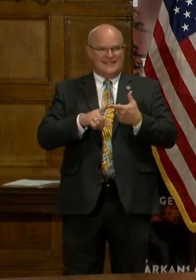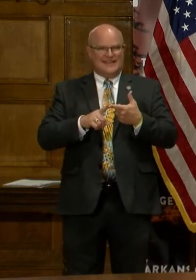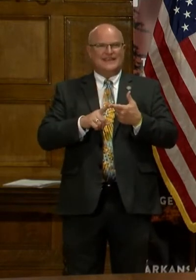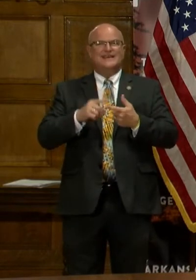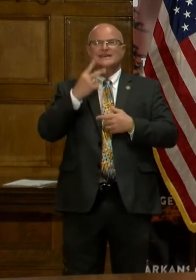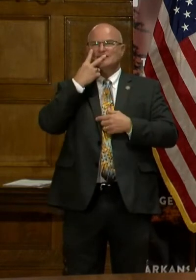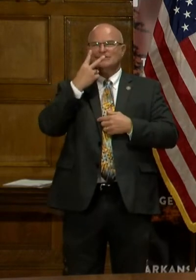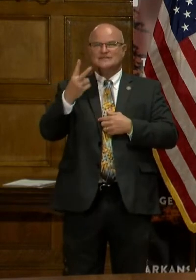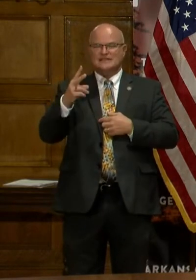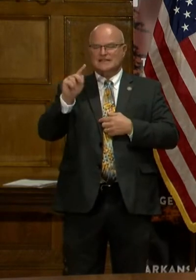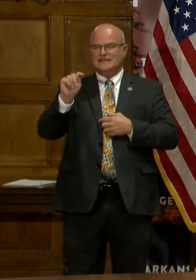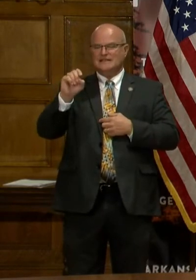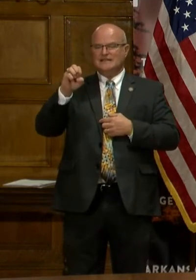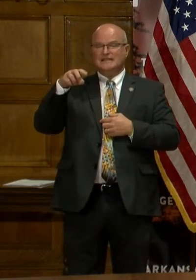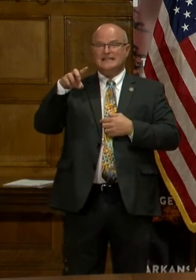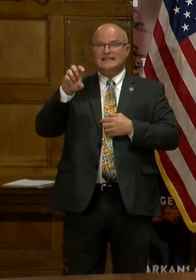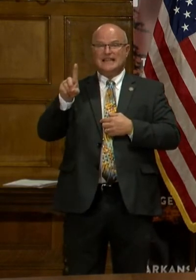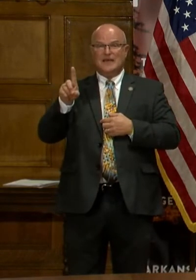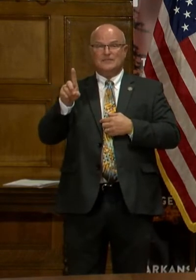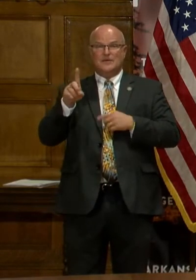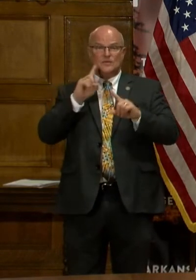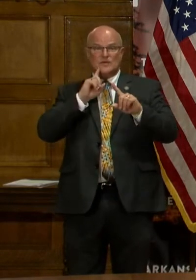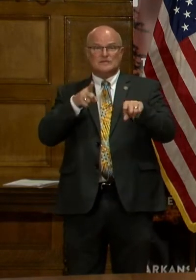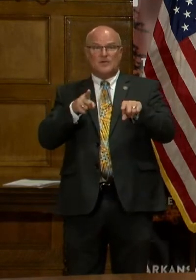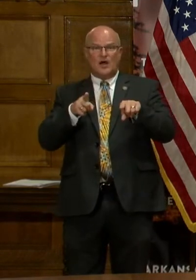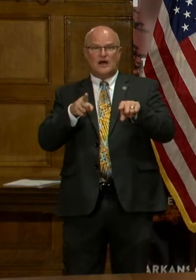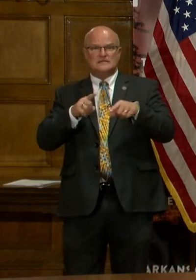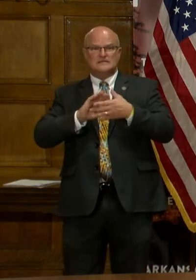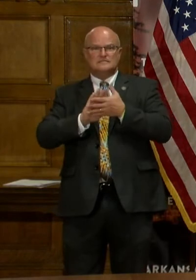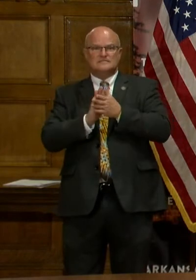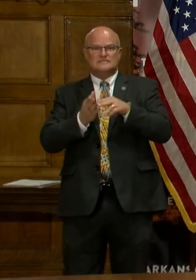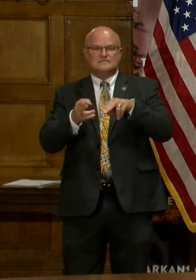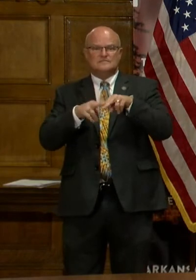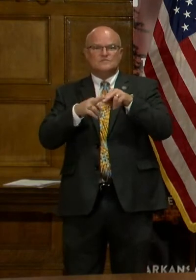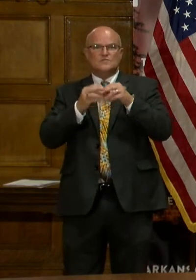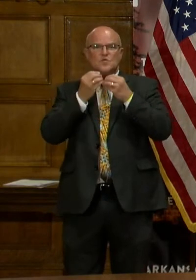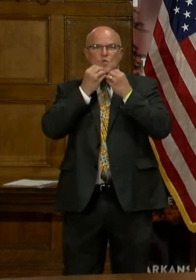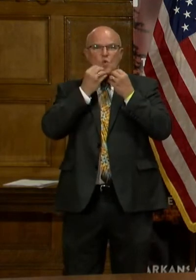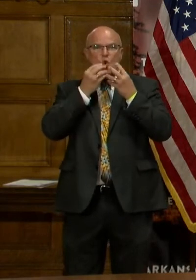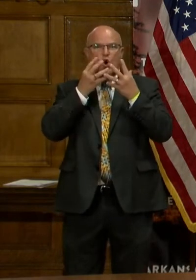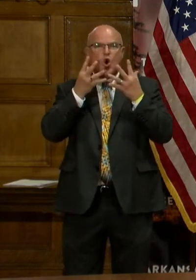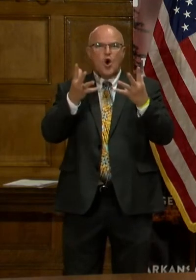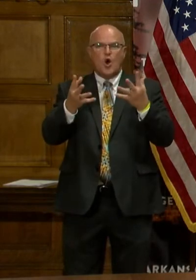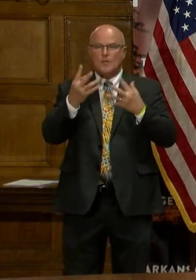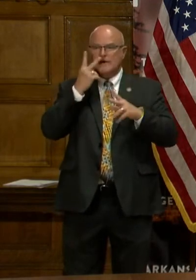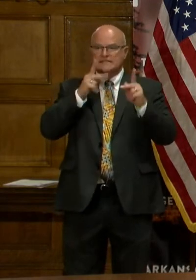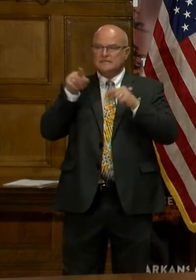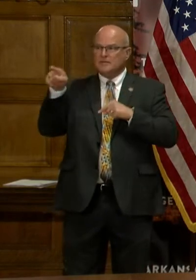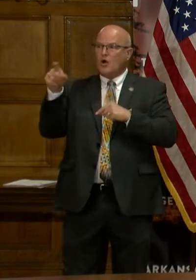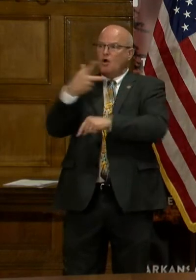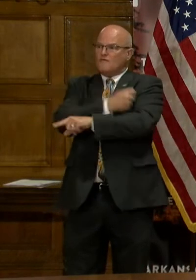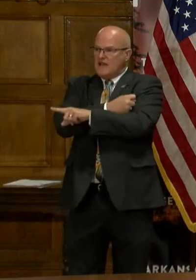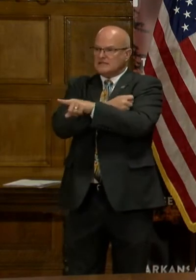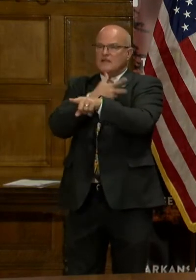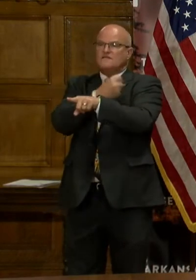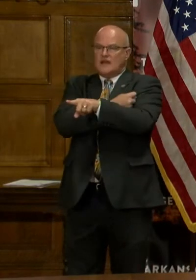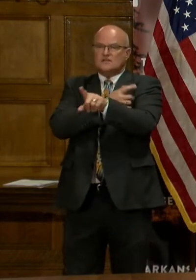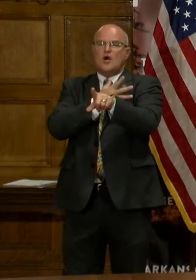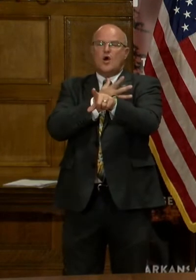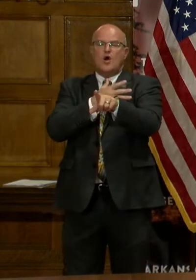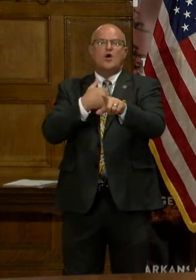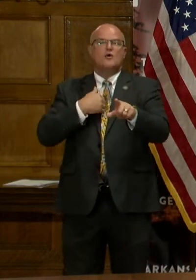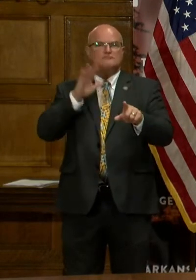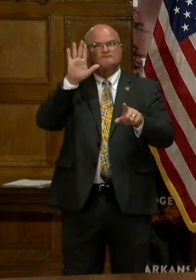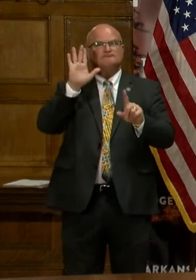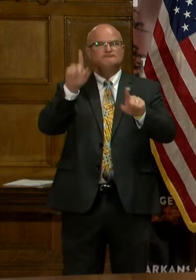the tepid response increase and become a warm response. And as they see neighbors getting the vaccine, there's going to be